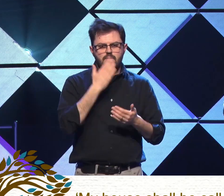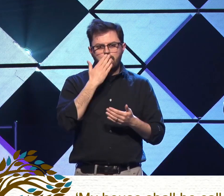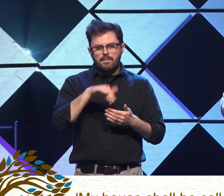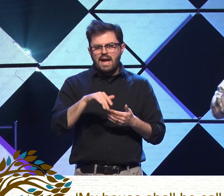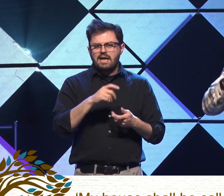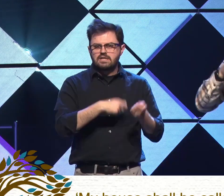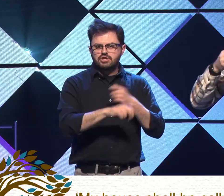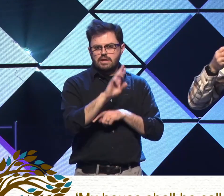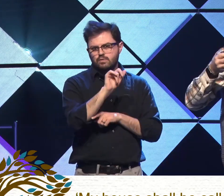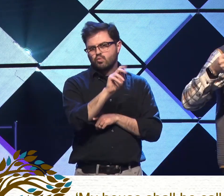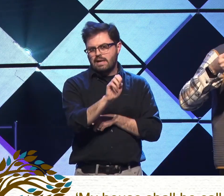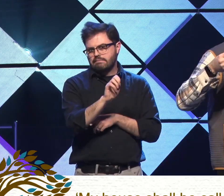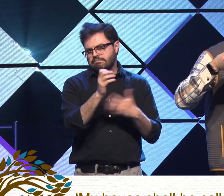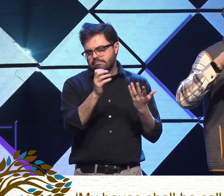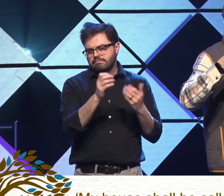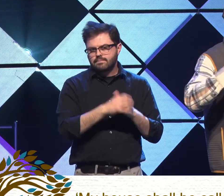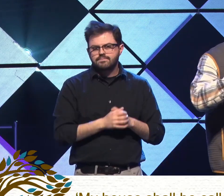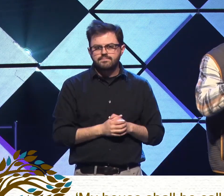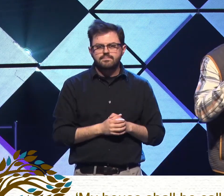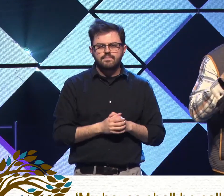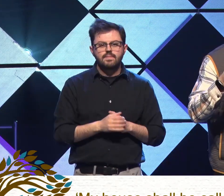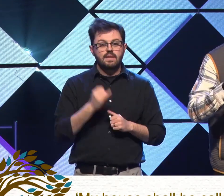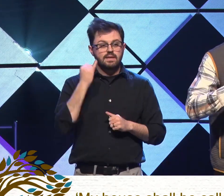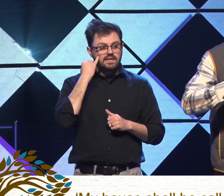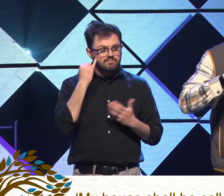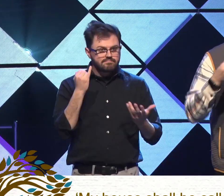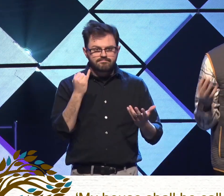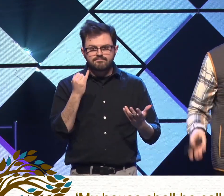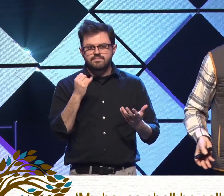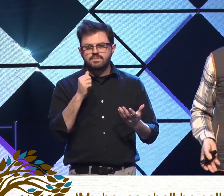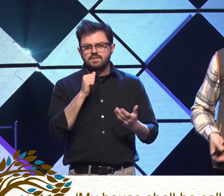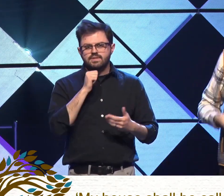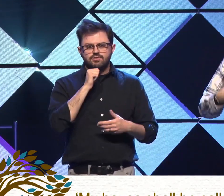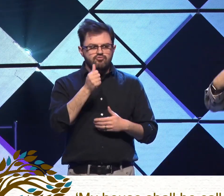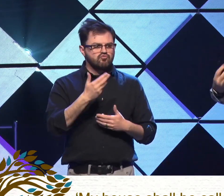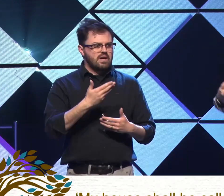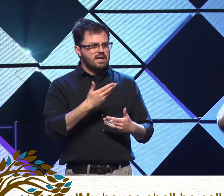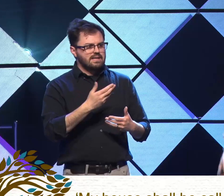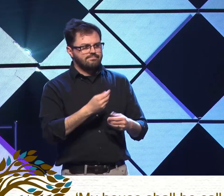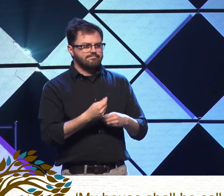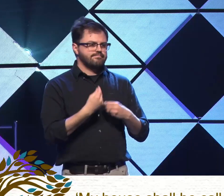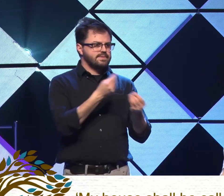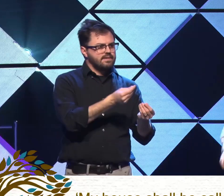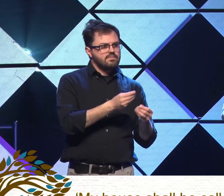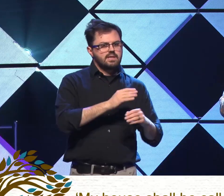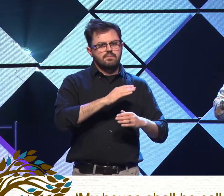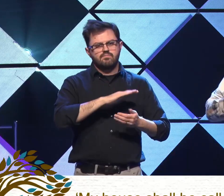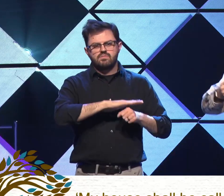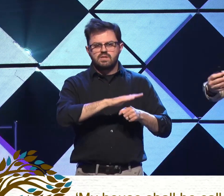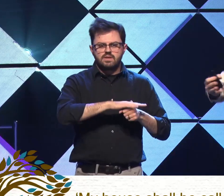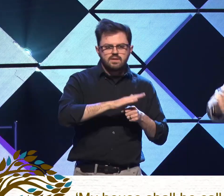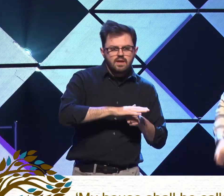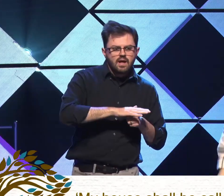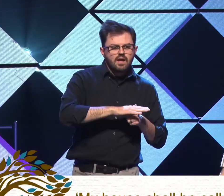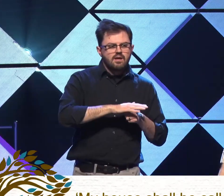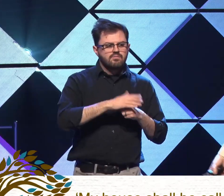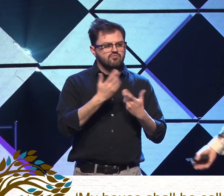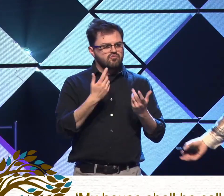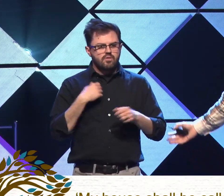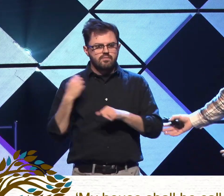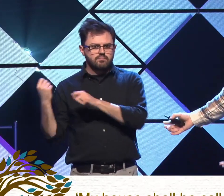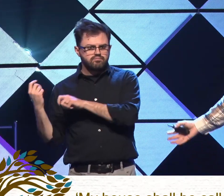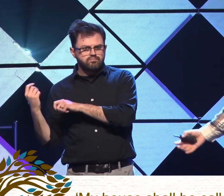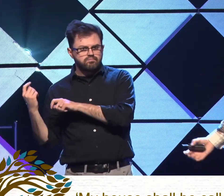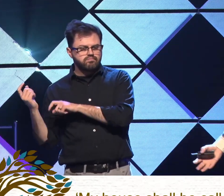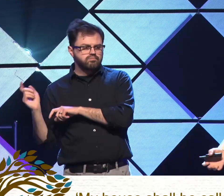say. And if you didn't have the right sacrifice that you were coming for at Passover, like if you traveled a long distance and you